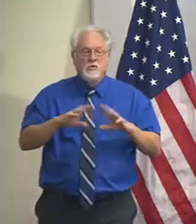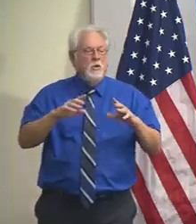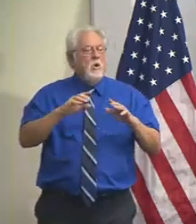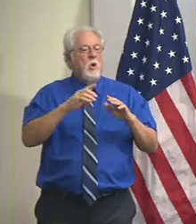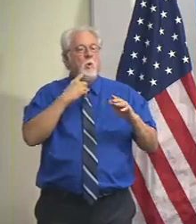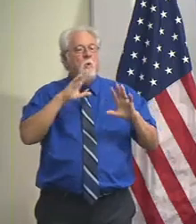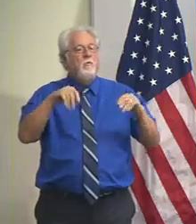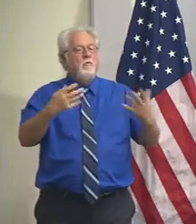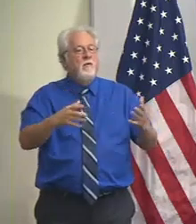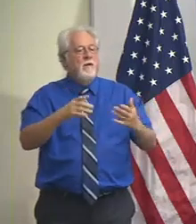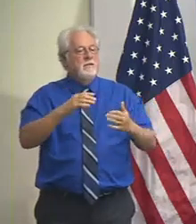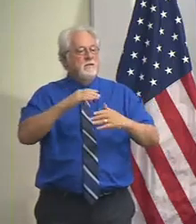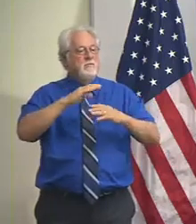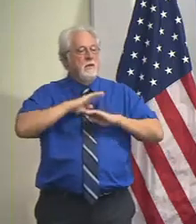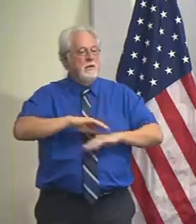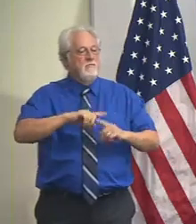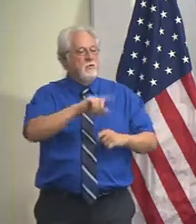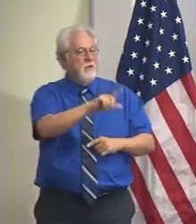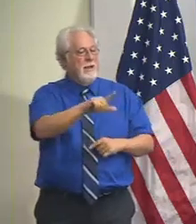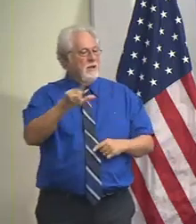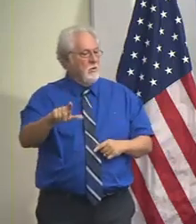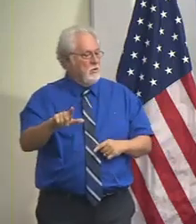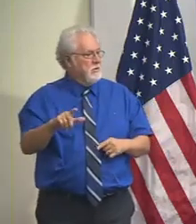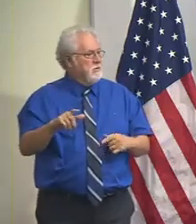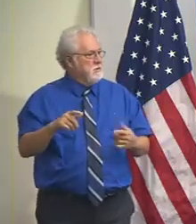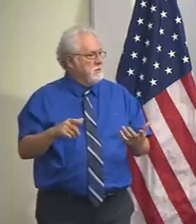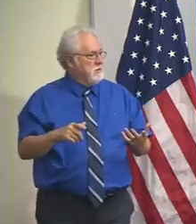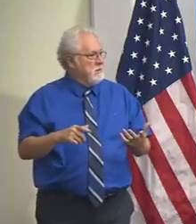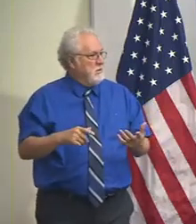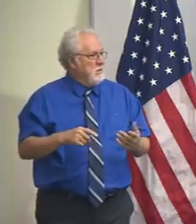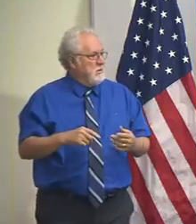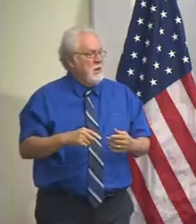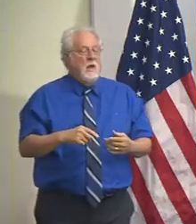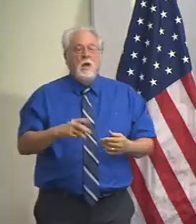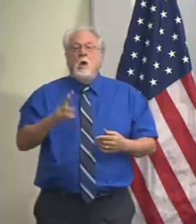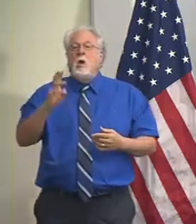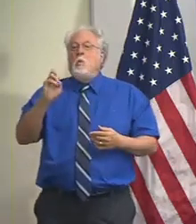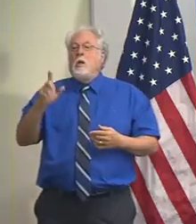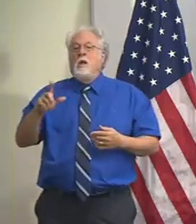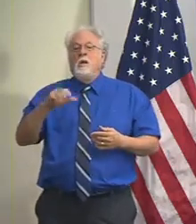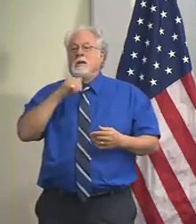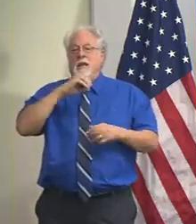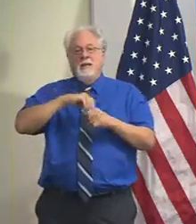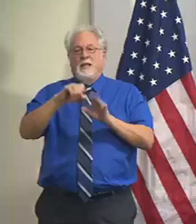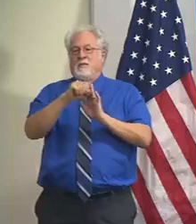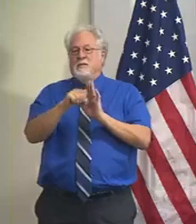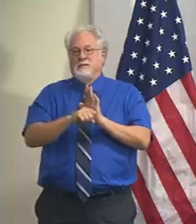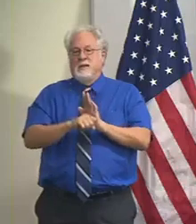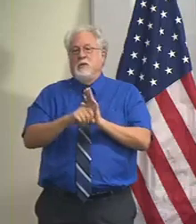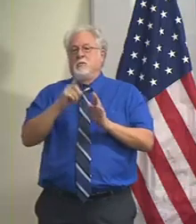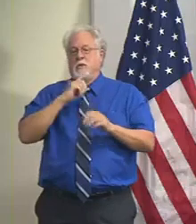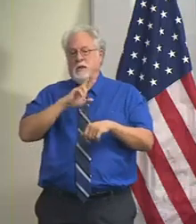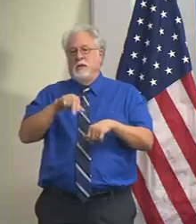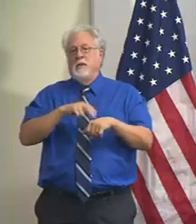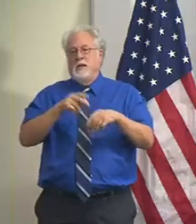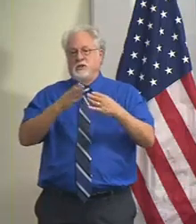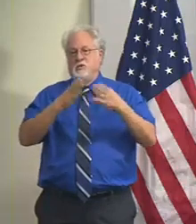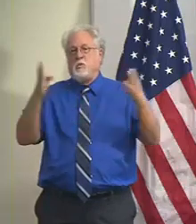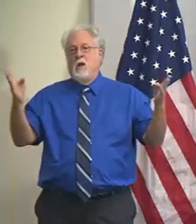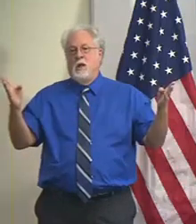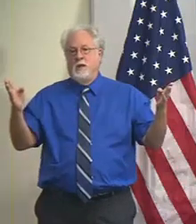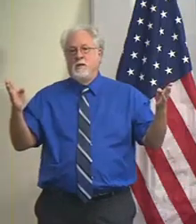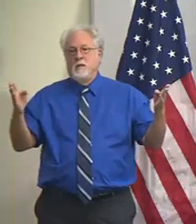may not get rent or put families back at home? Yeah. Well, and it wasn't just in the state, right? It was across the